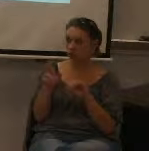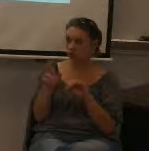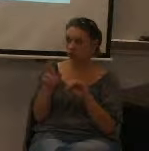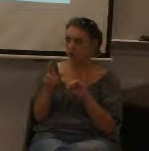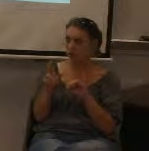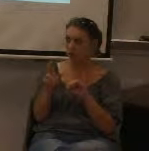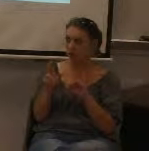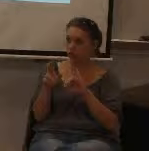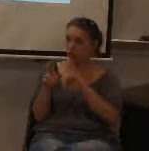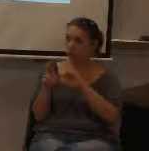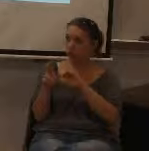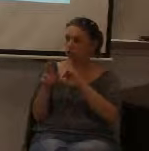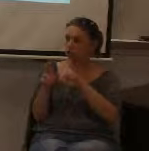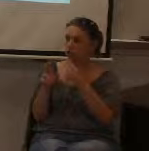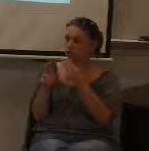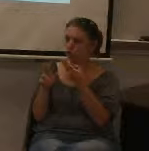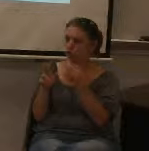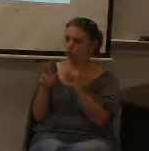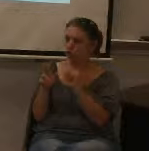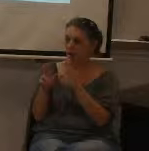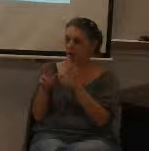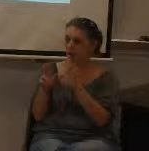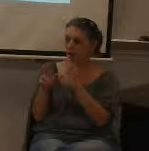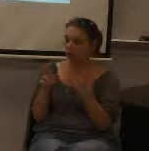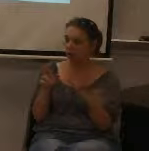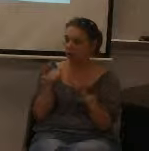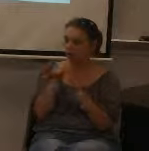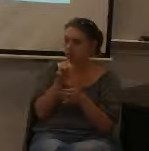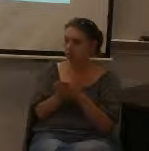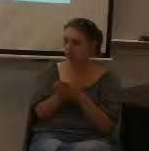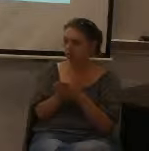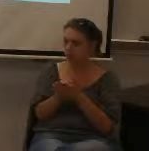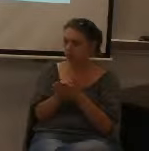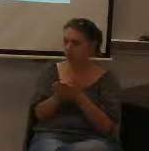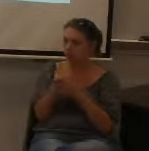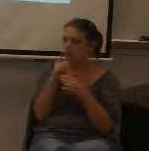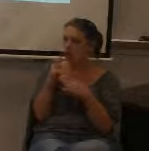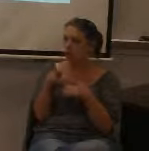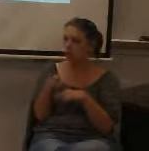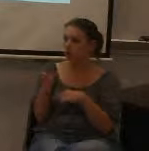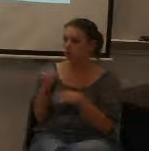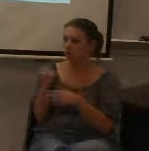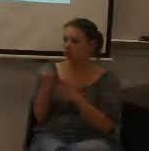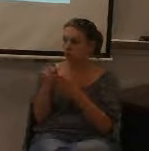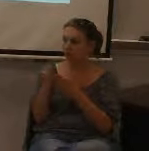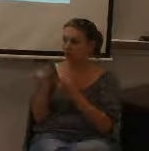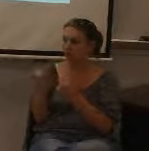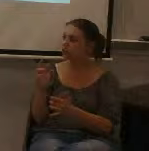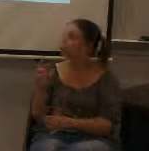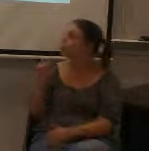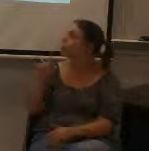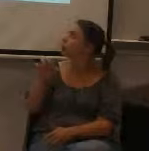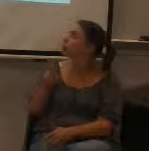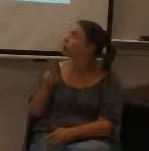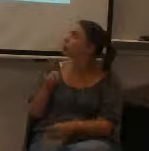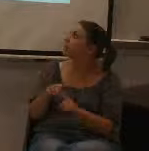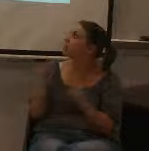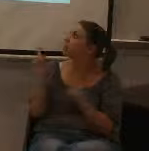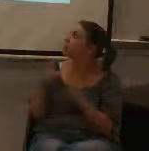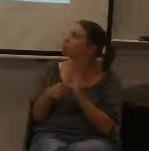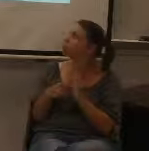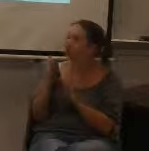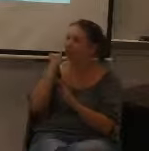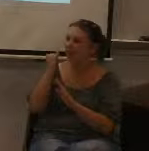Had John Blair for fundamental ecology. Now she's a realtor, but for a while she was an artist. And this shows the idea of different